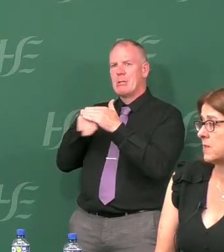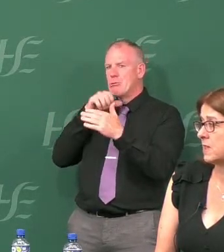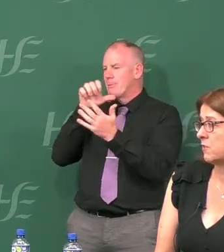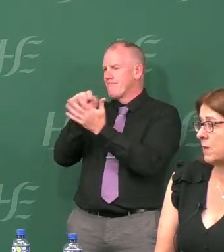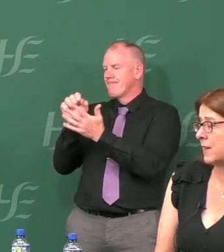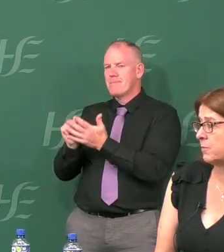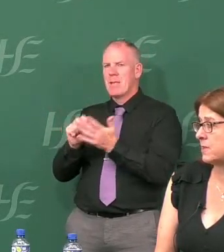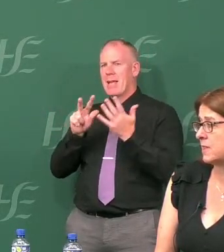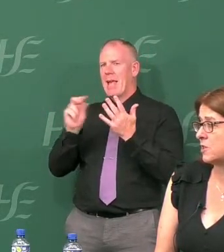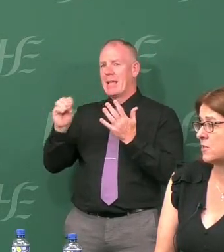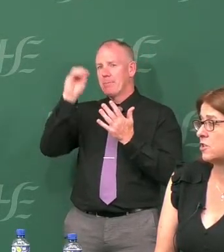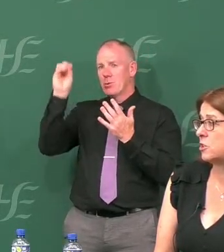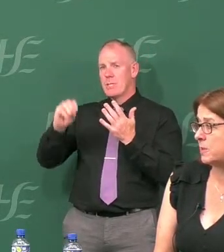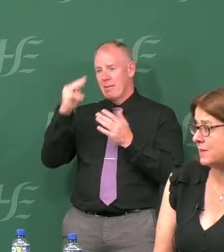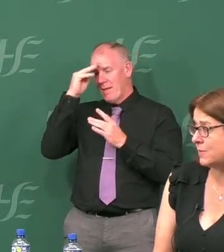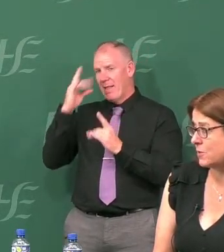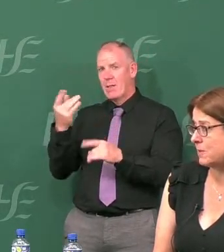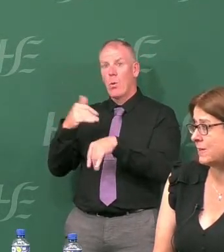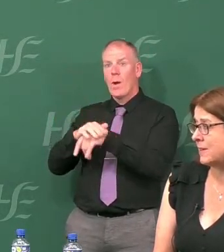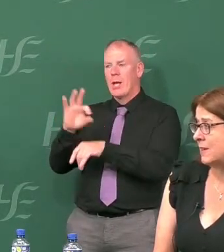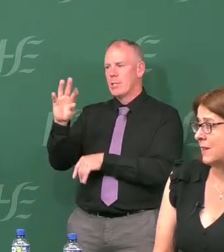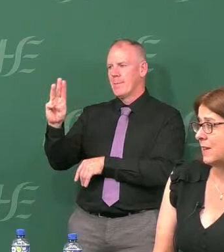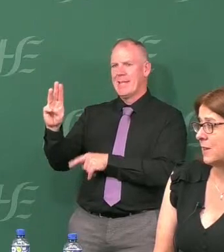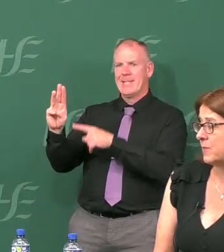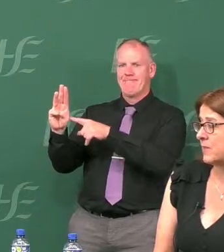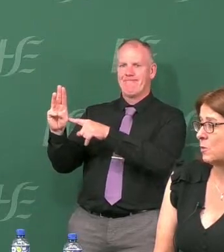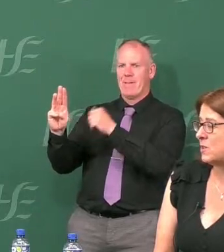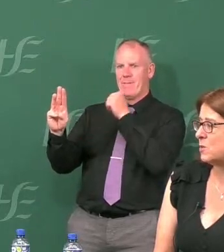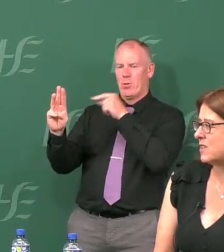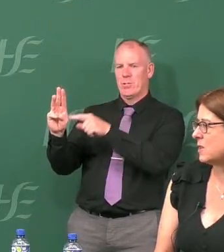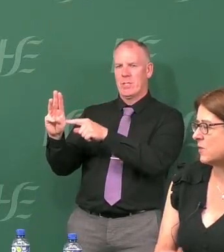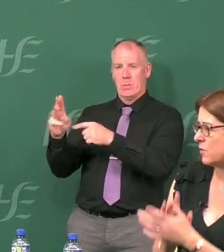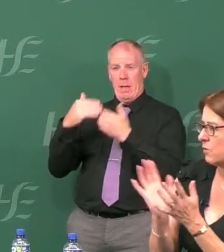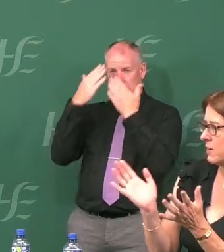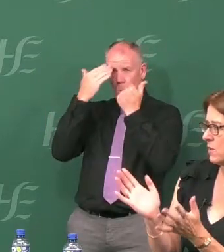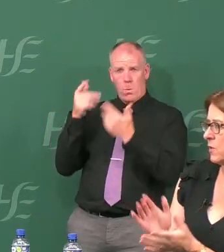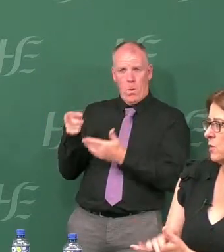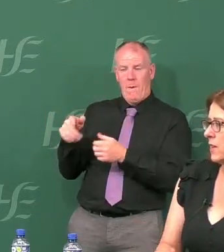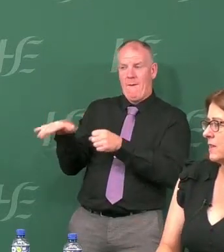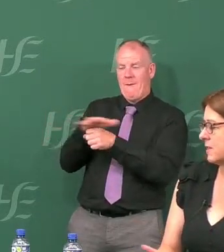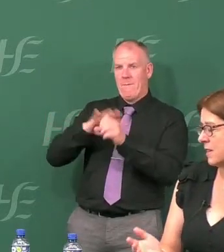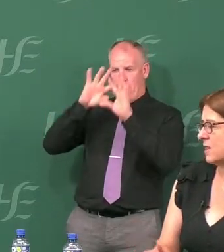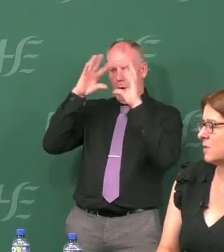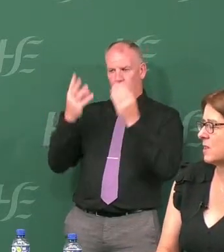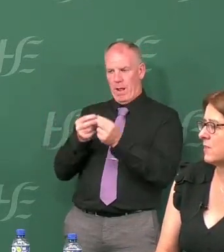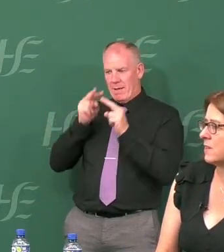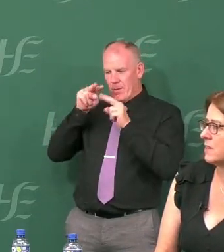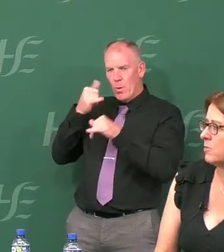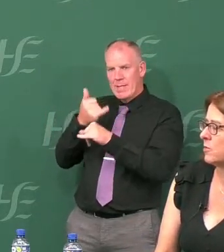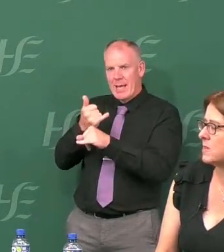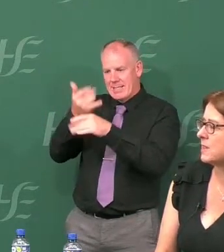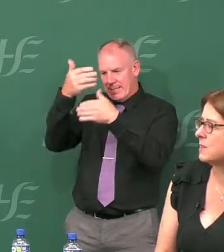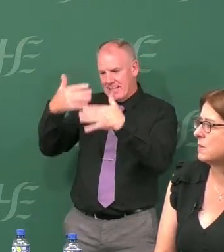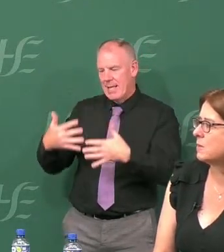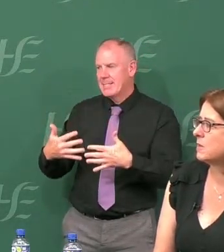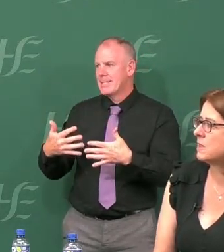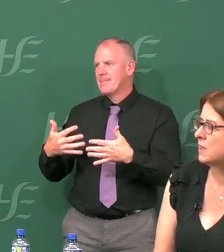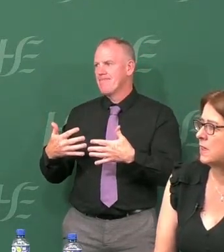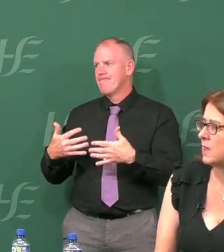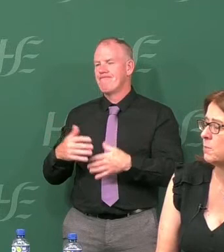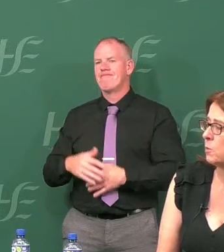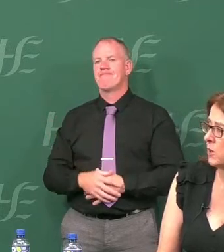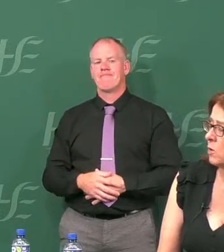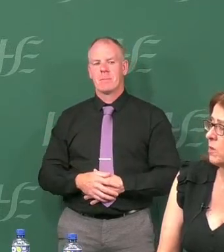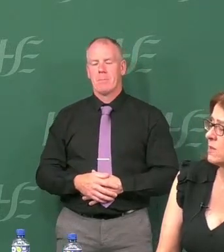So 80% of mental health presentations are to GPs in the first place. So I don't have a full rounded view of that, and I don't have the performance data on me at the